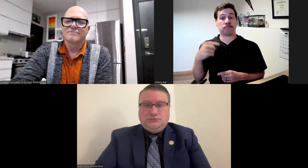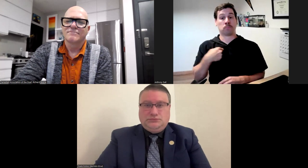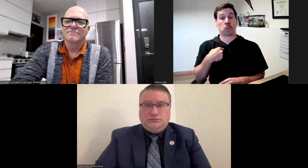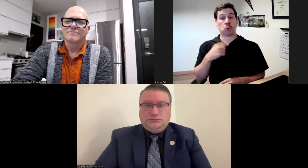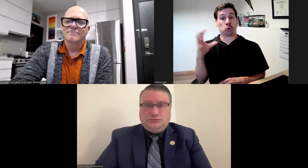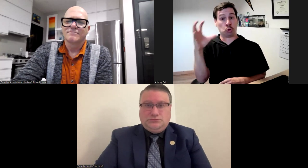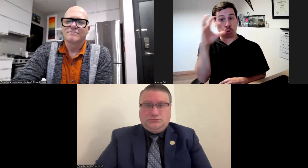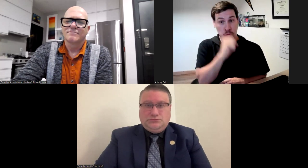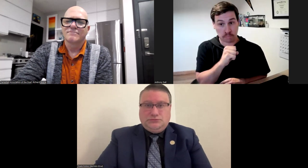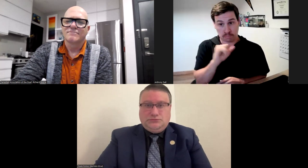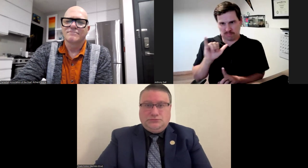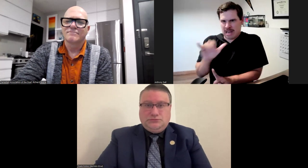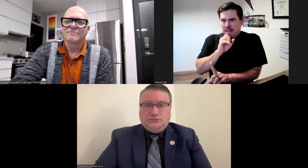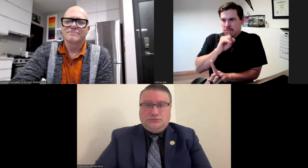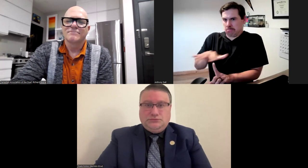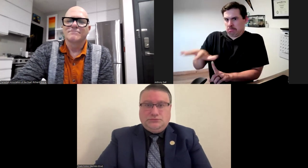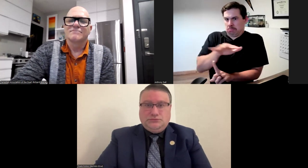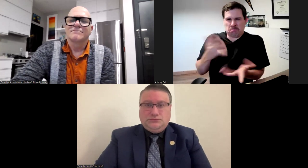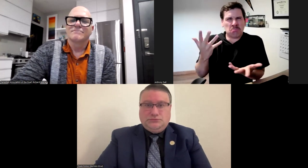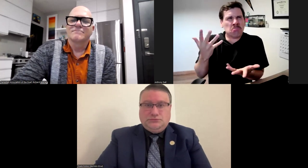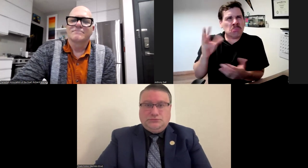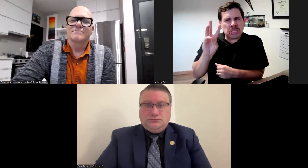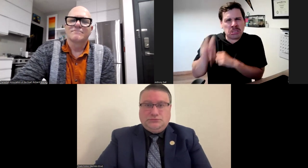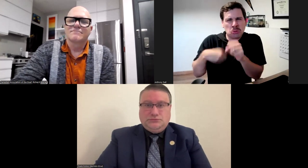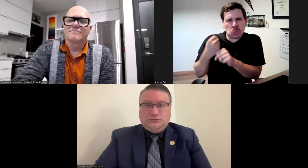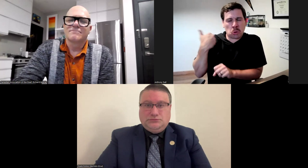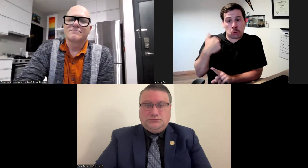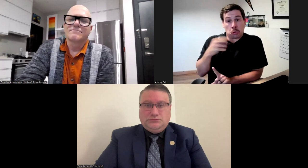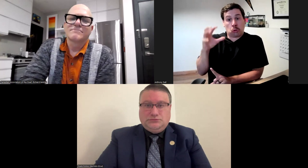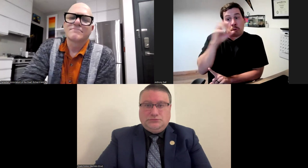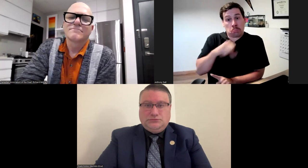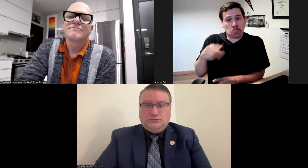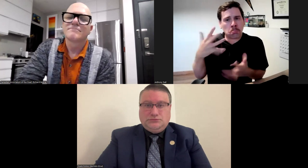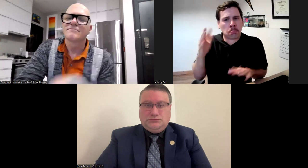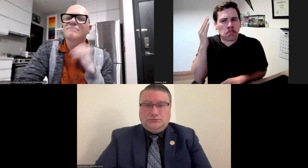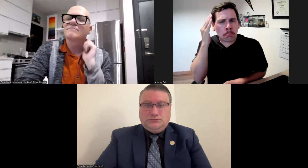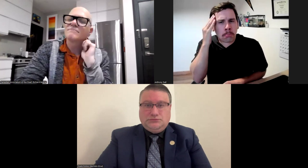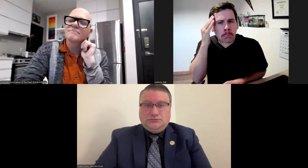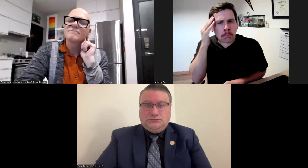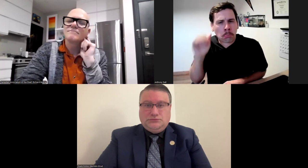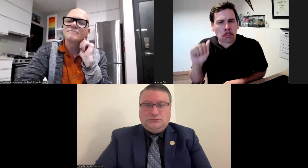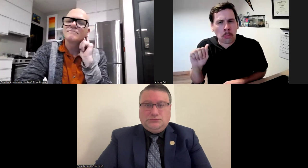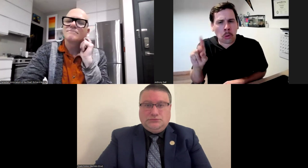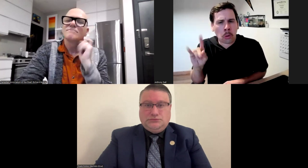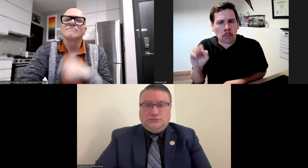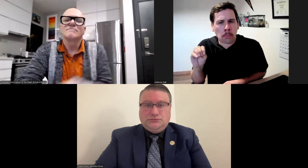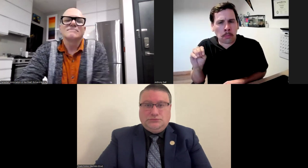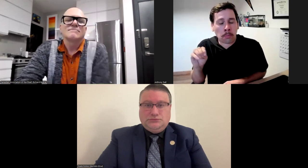I started to talk about autism, the assumption, and I think this was about 6 years ago. So I